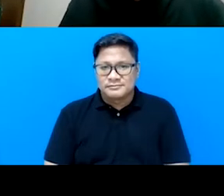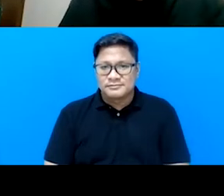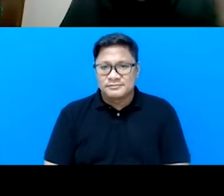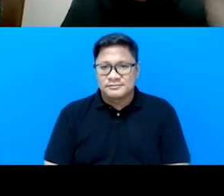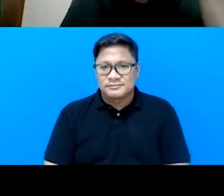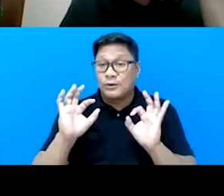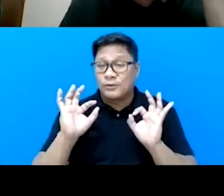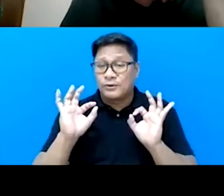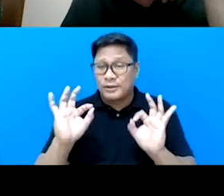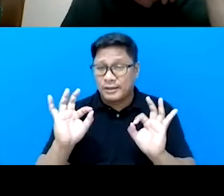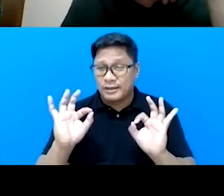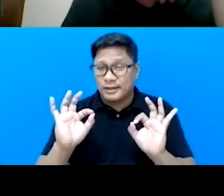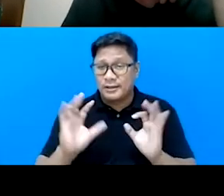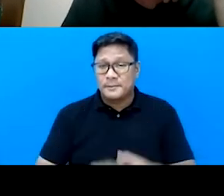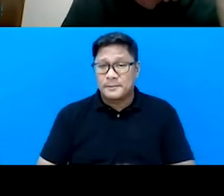Okay.